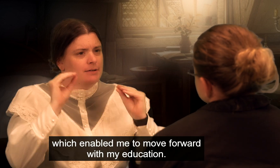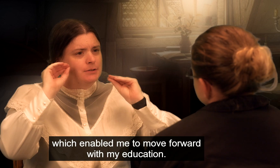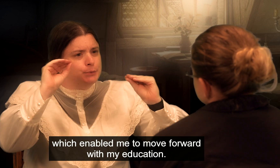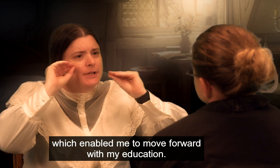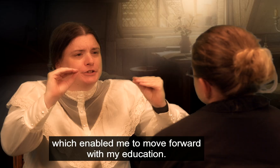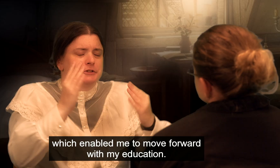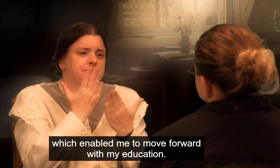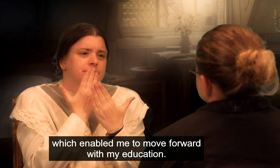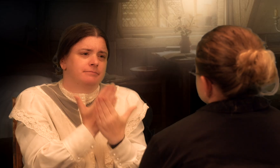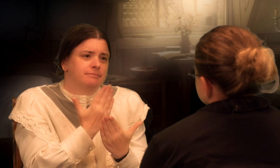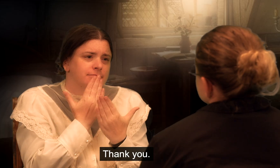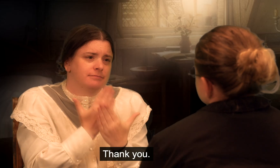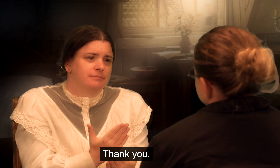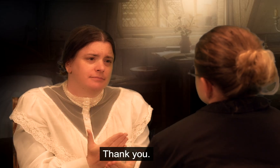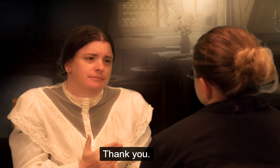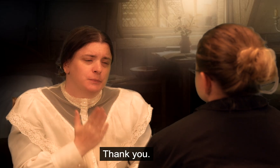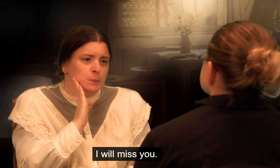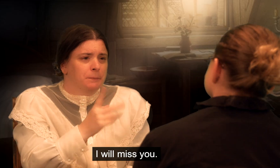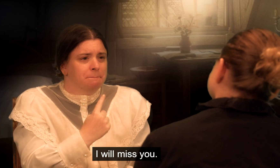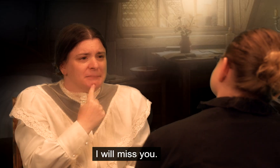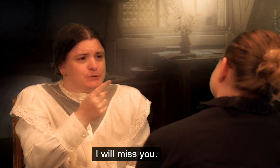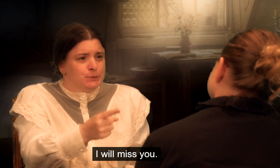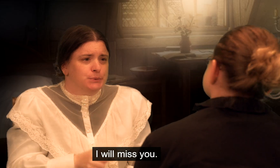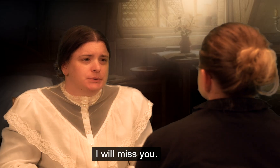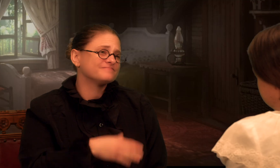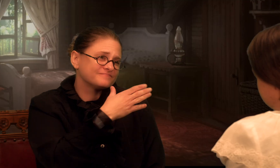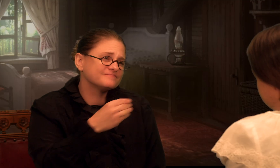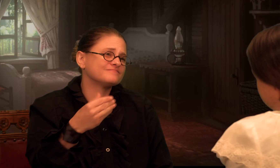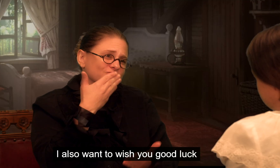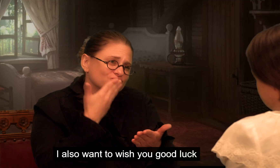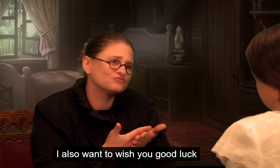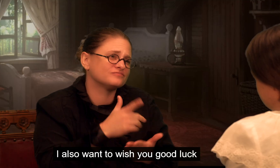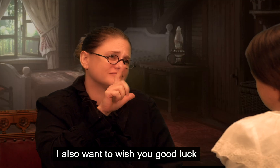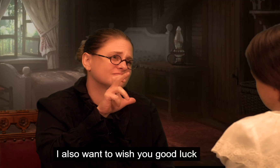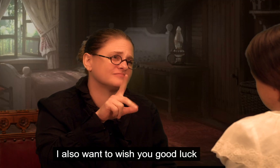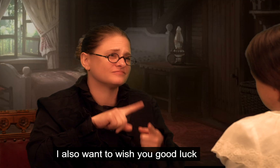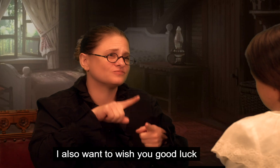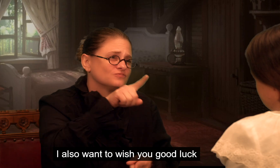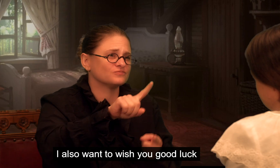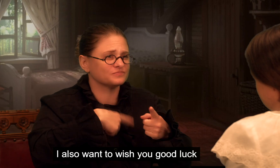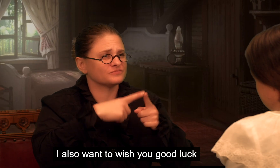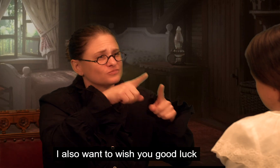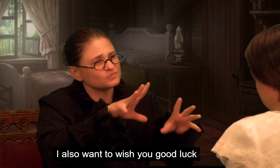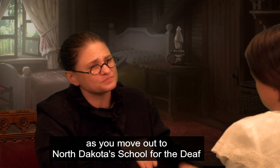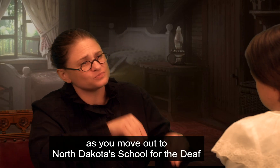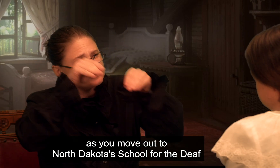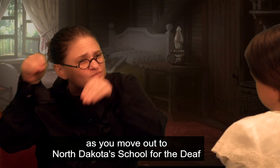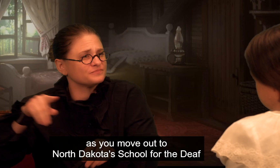with my education. Thank you. I will miss you. I also want to wish you good luck as you move out